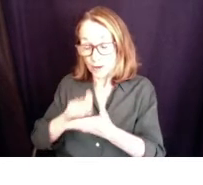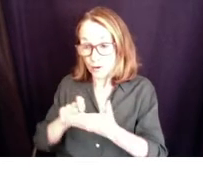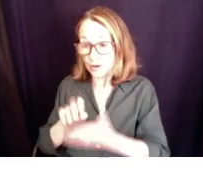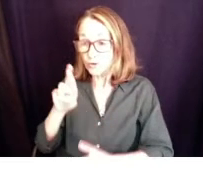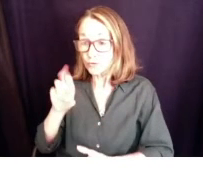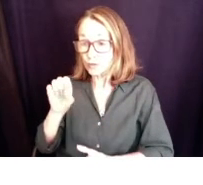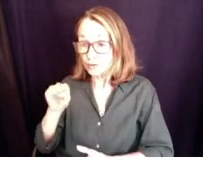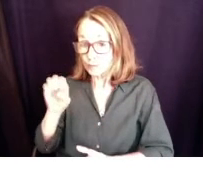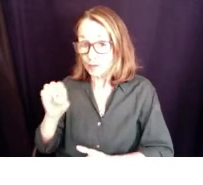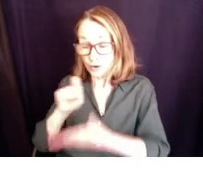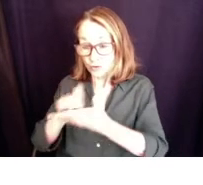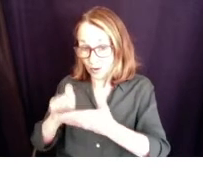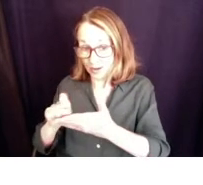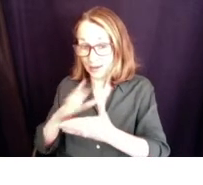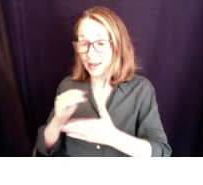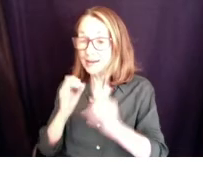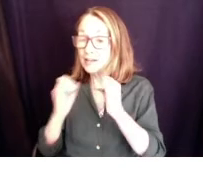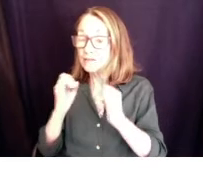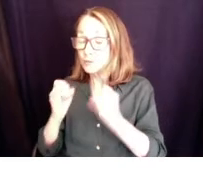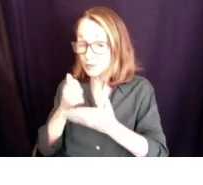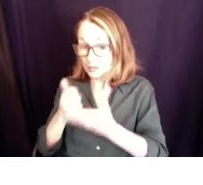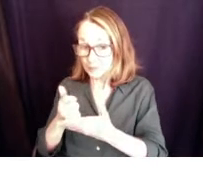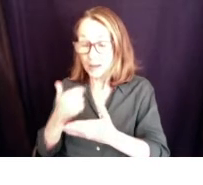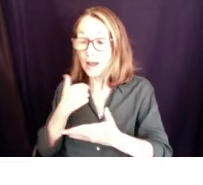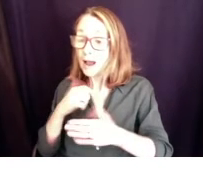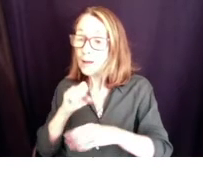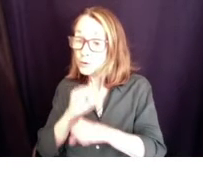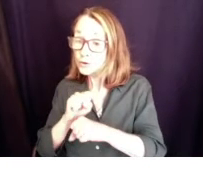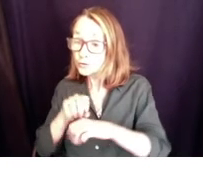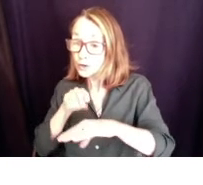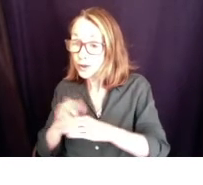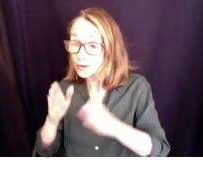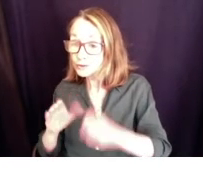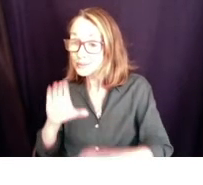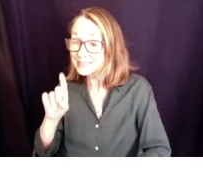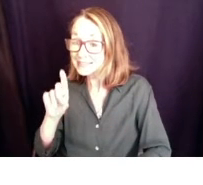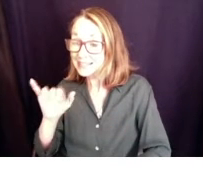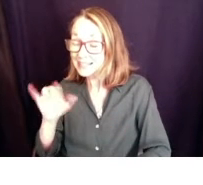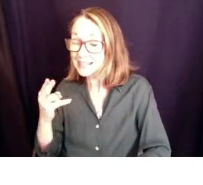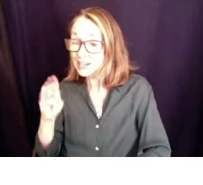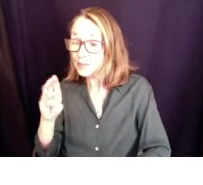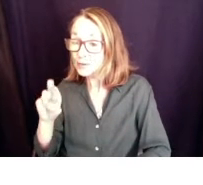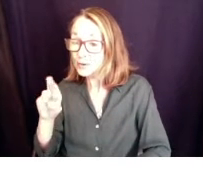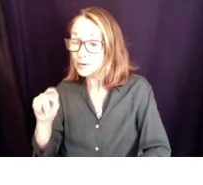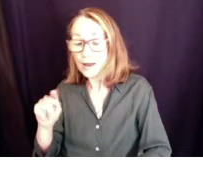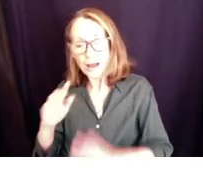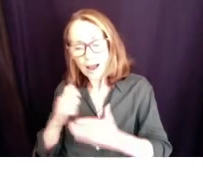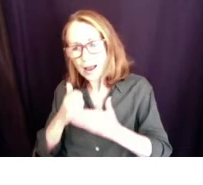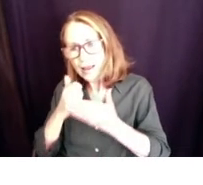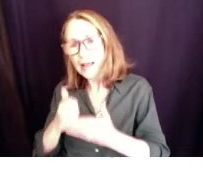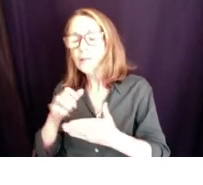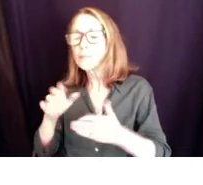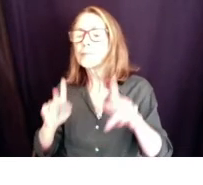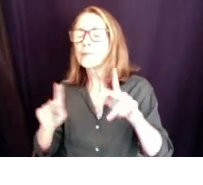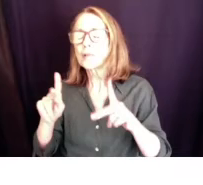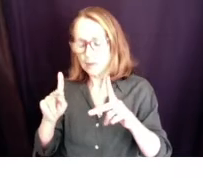Writing and Interview Tips. Cindy Hebert, a career counselor at the workplace. I work with individuals seeking